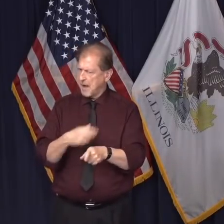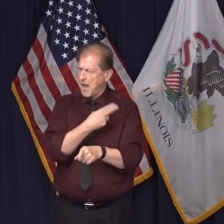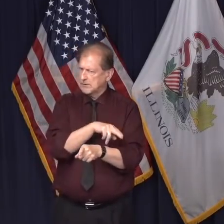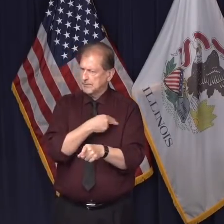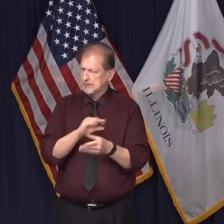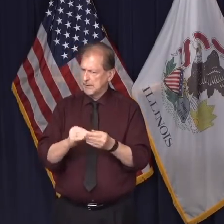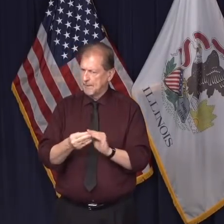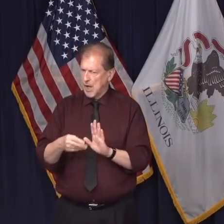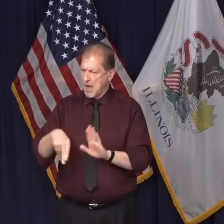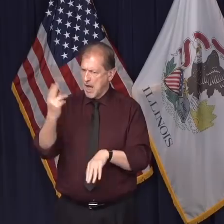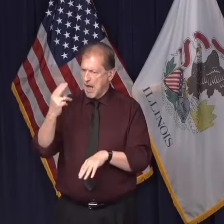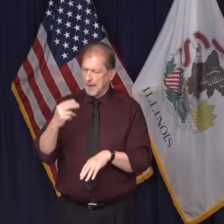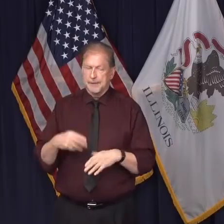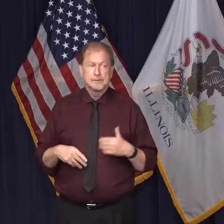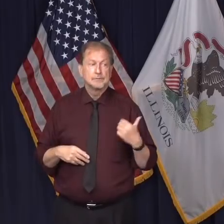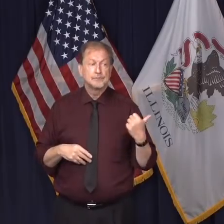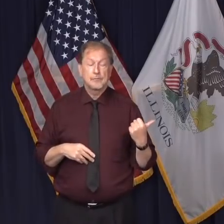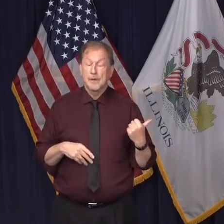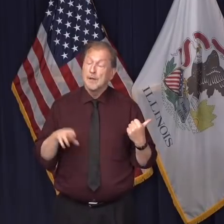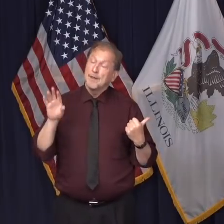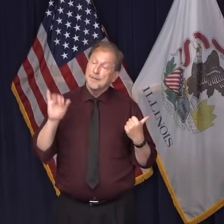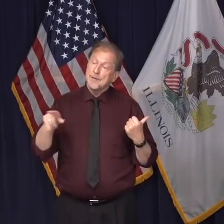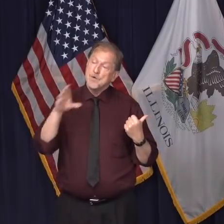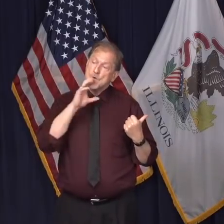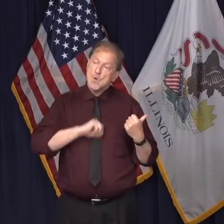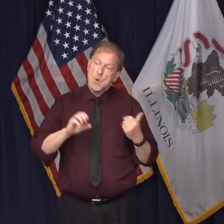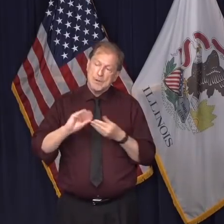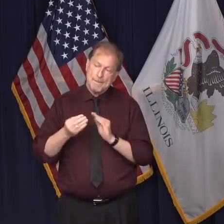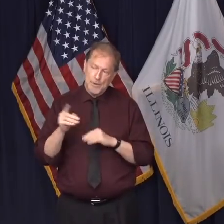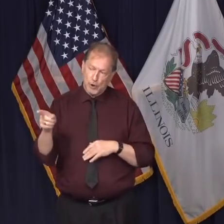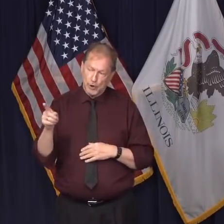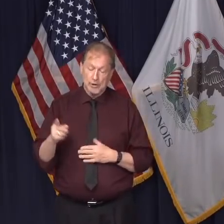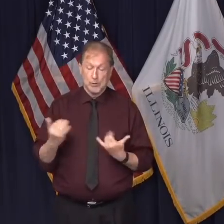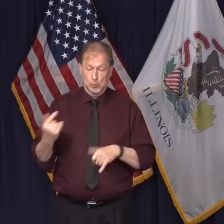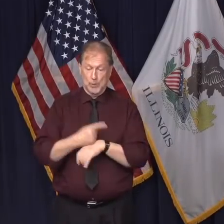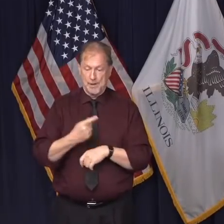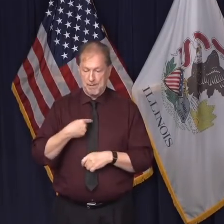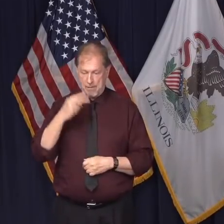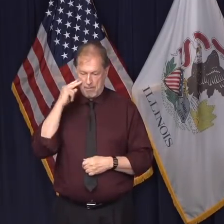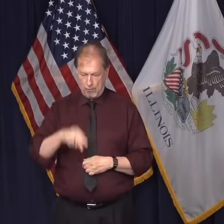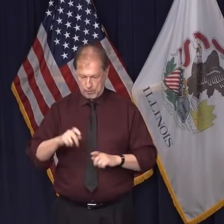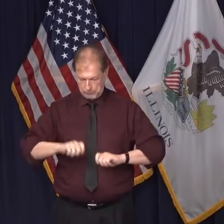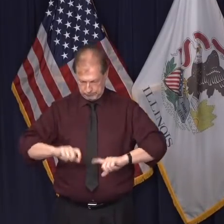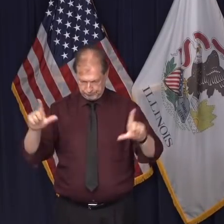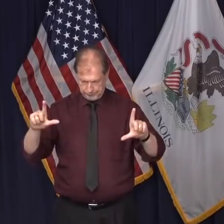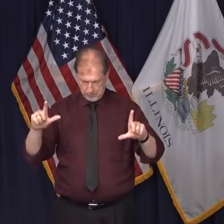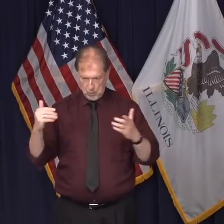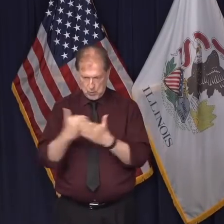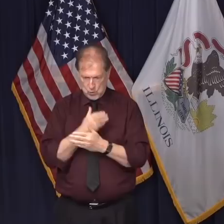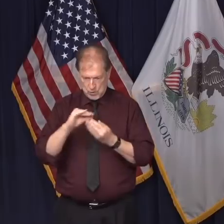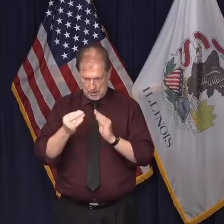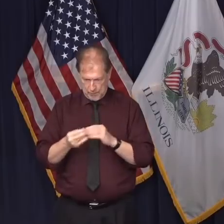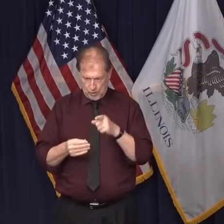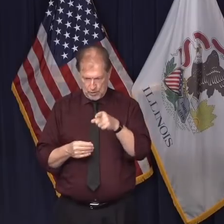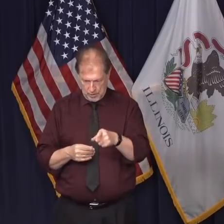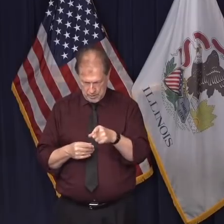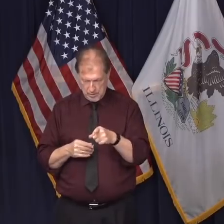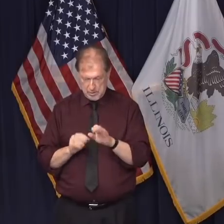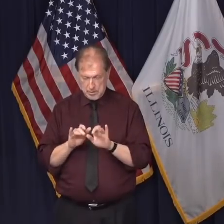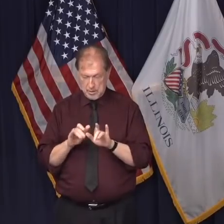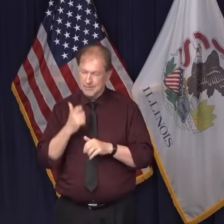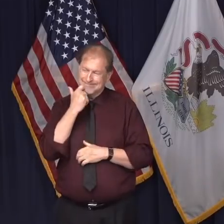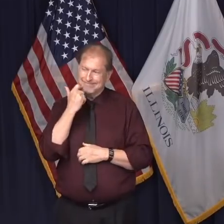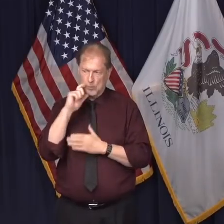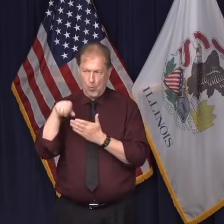those metrics? Actually, I saw the updated numbers from today's numbers. When those got added in, I think in the last hour,